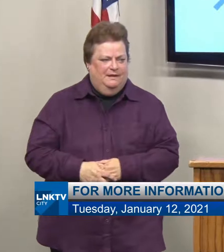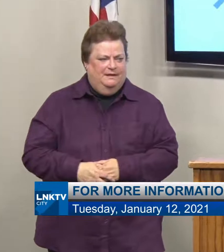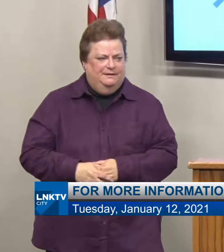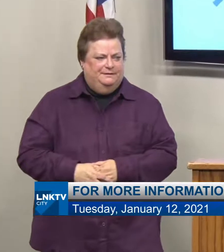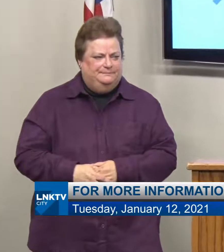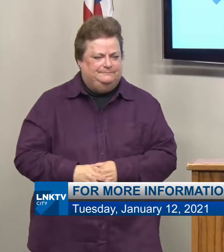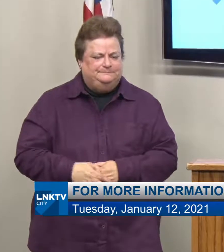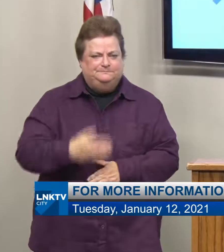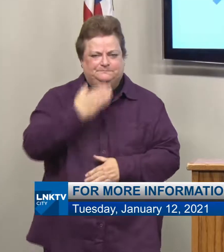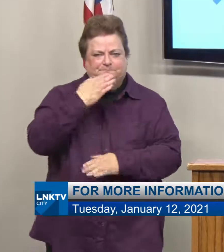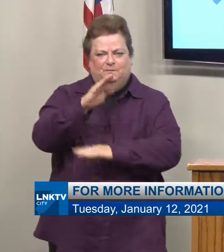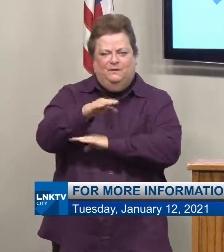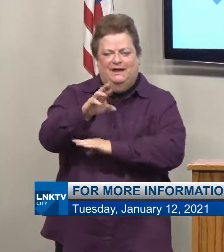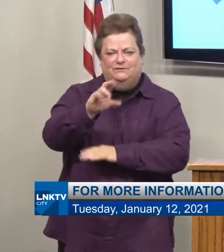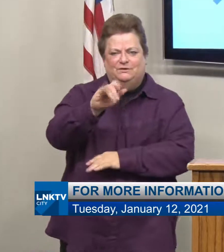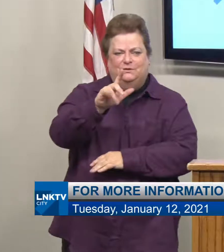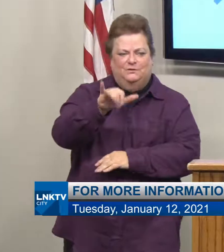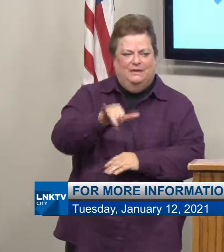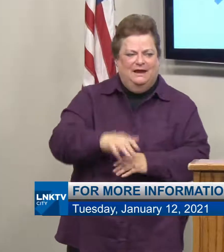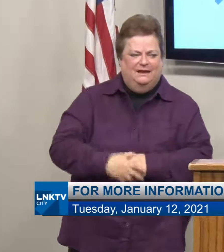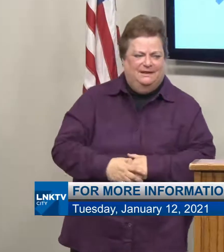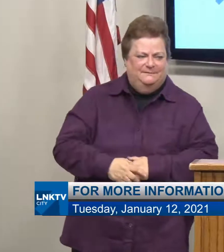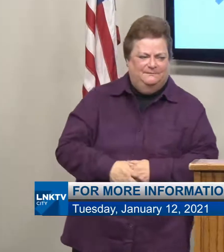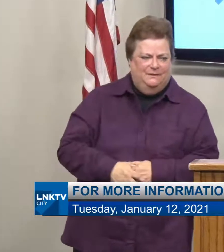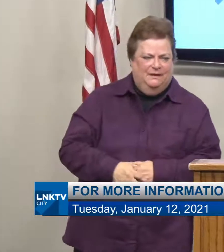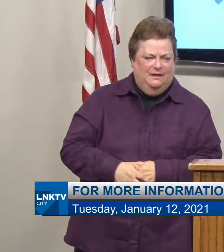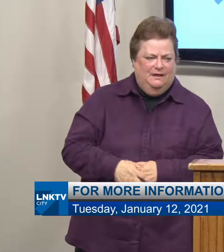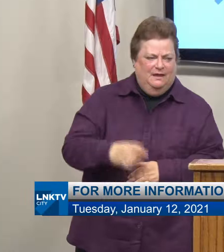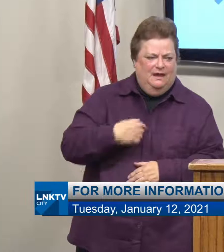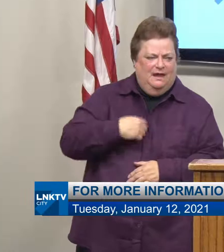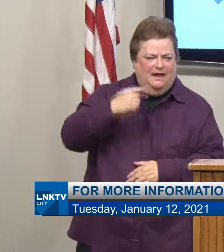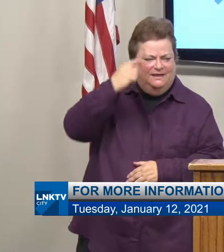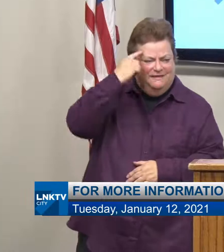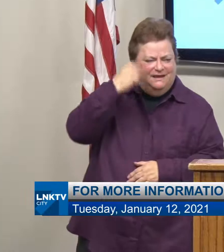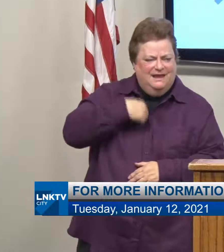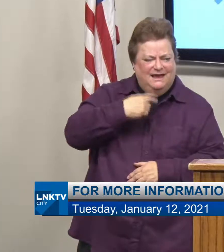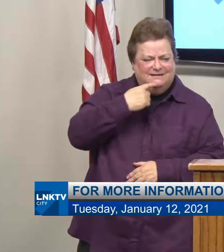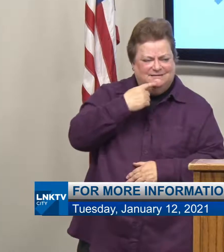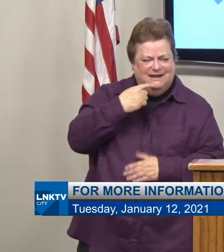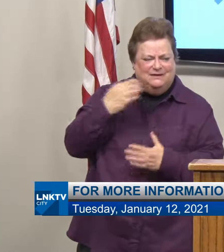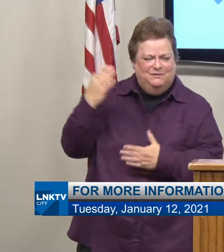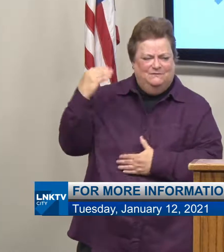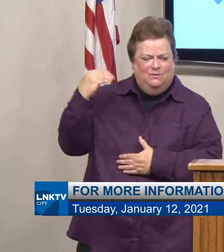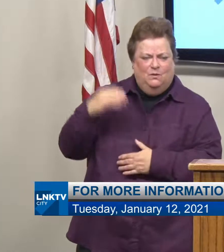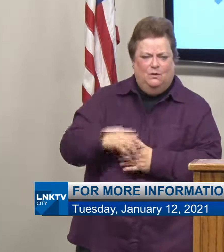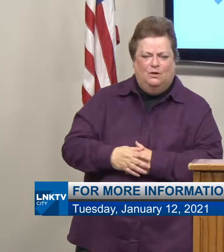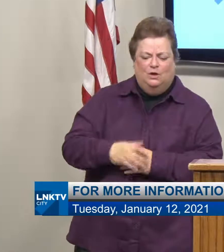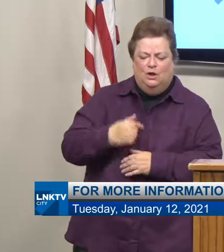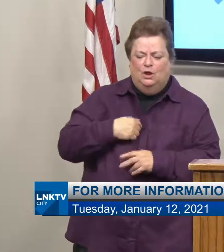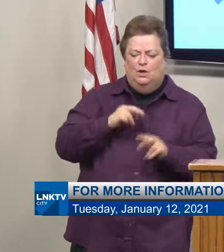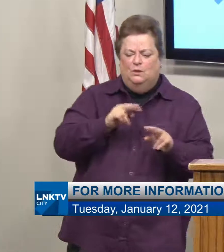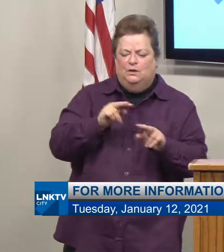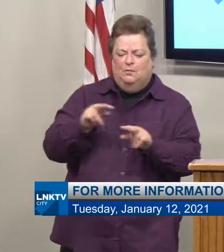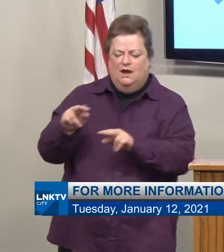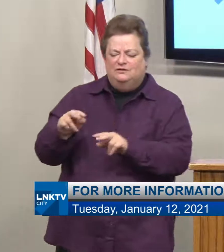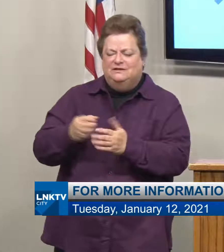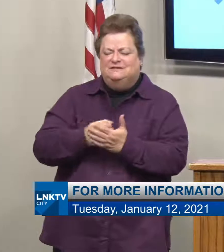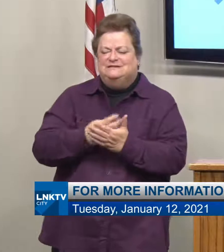Good afternoon, Riley. You know, I think I said before that we monitor several